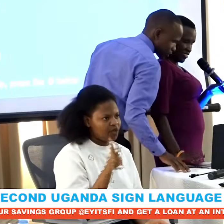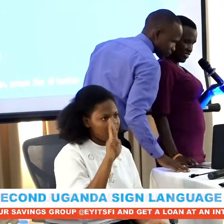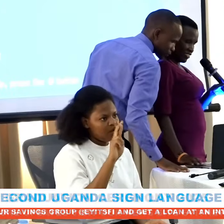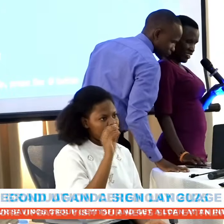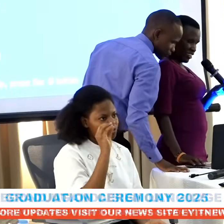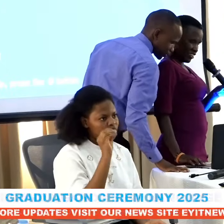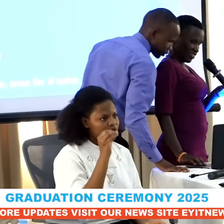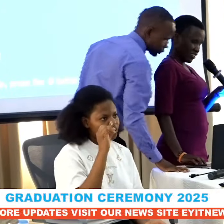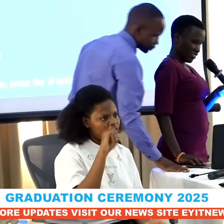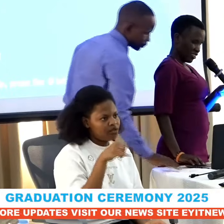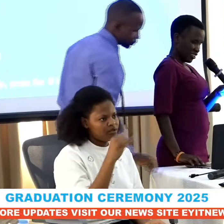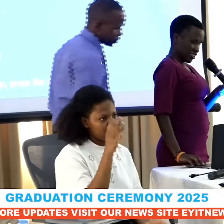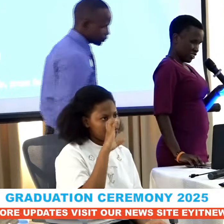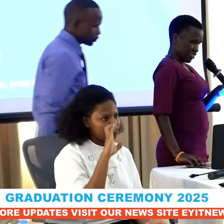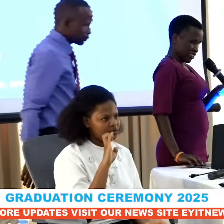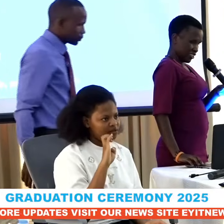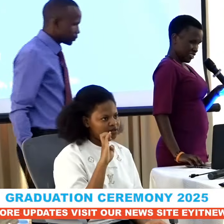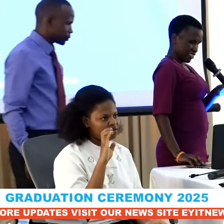okay.